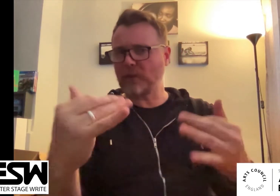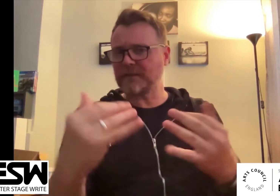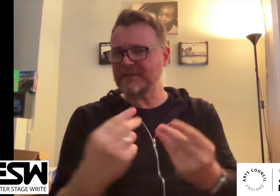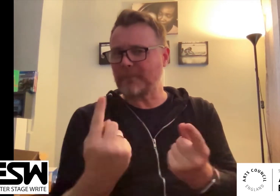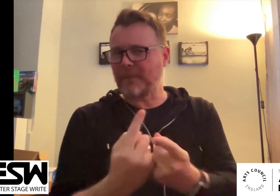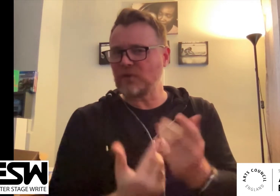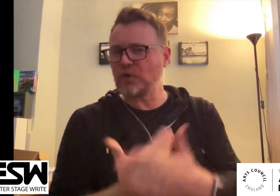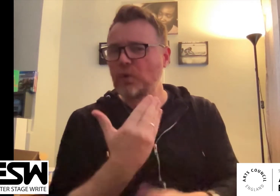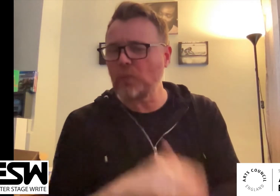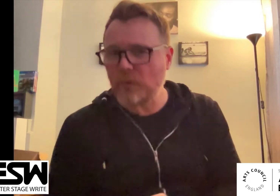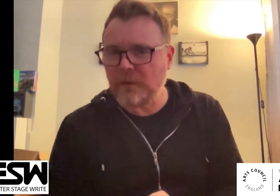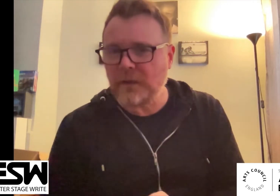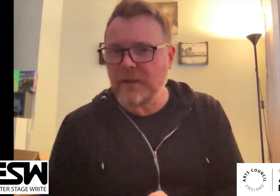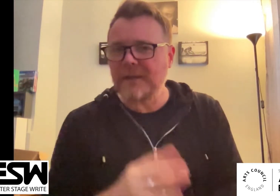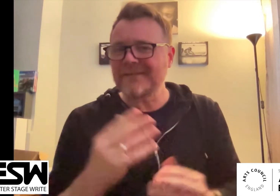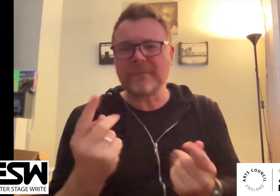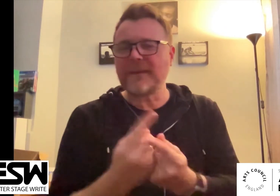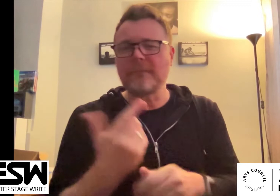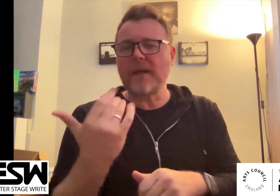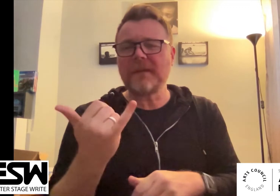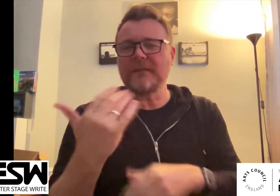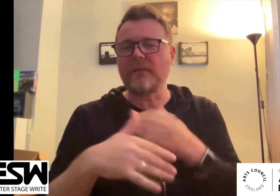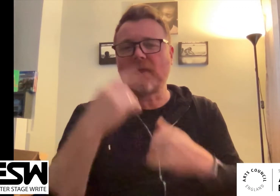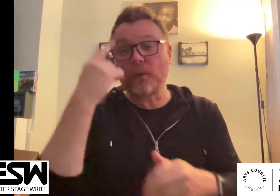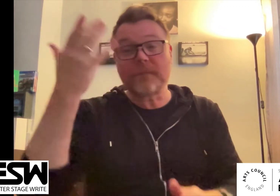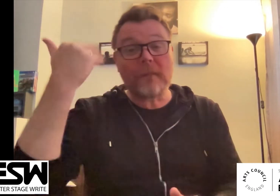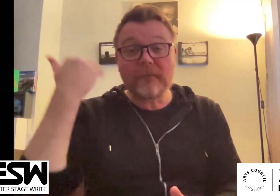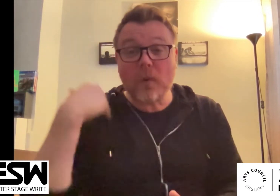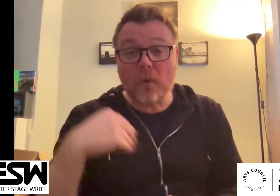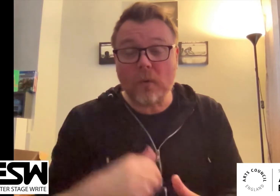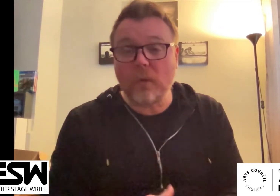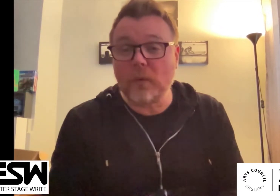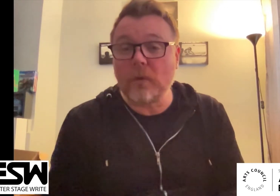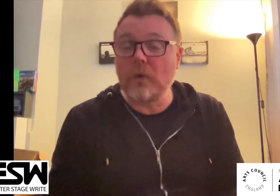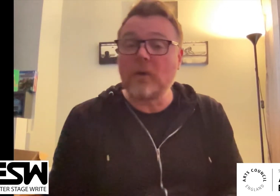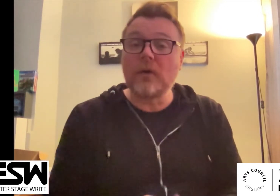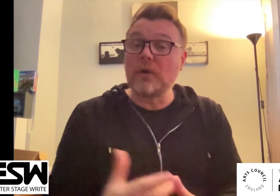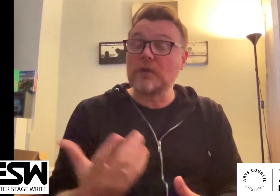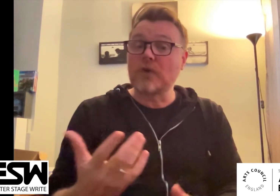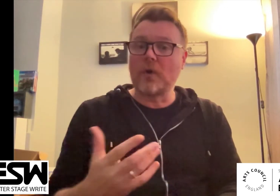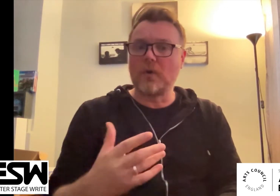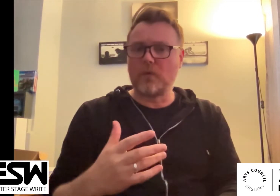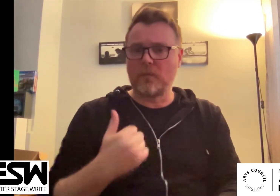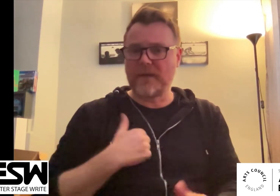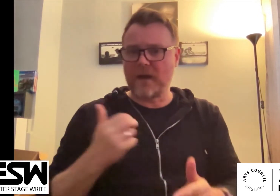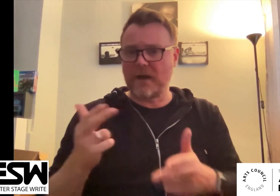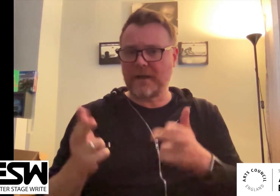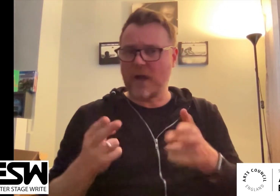something new. Something that perhaps they haven't thought of before. So, with our cowboy